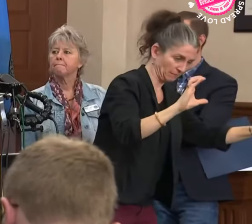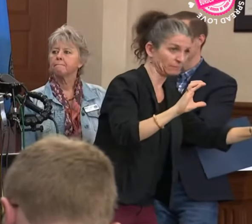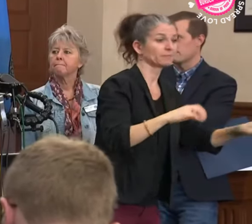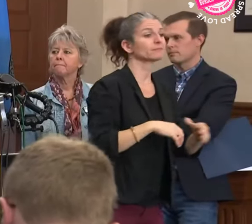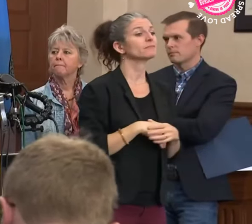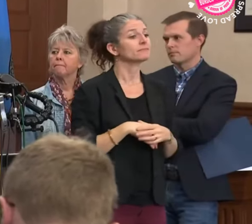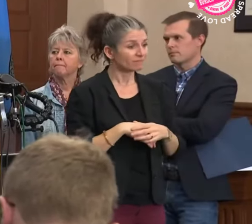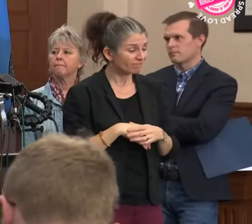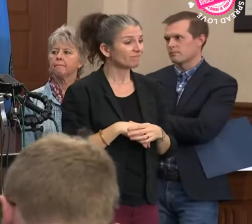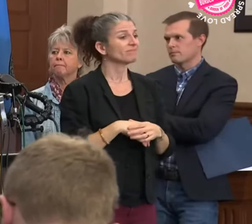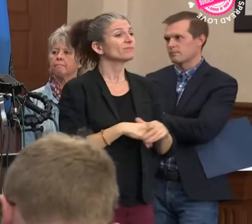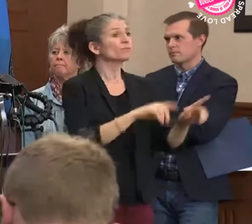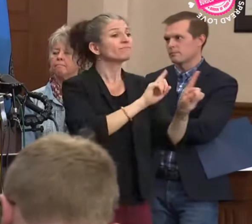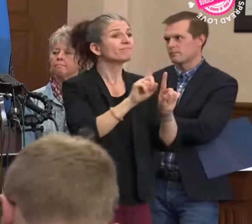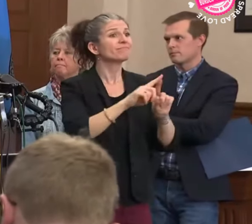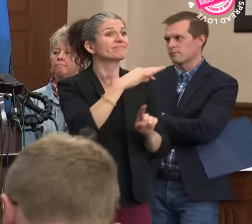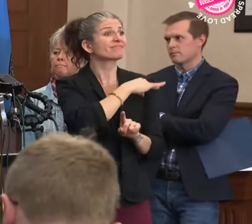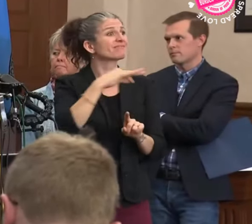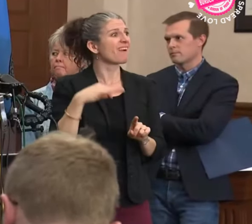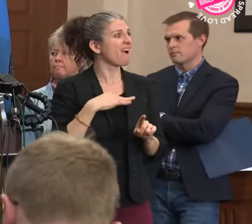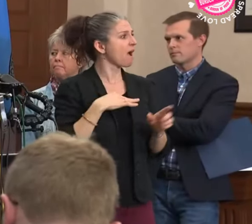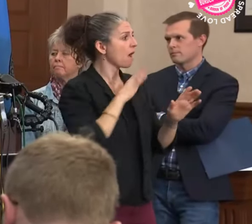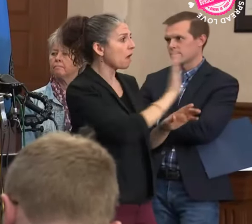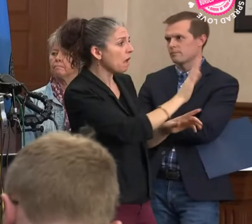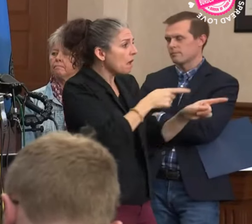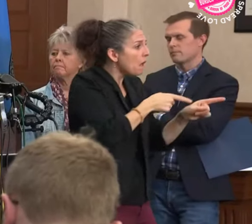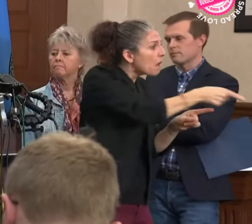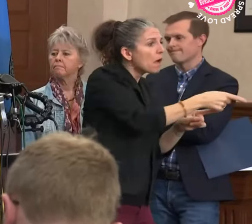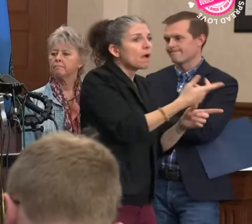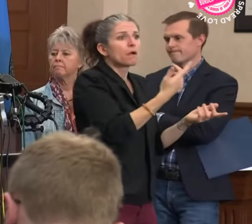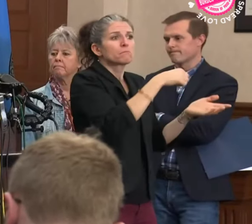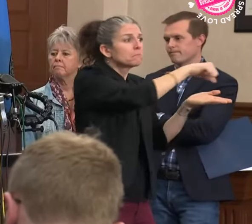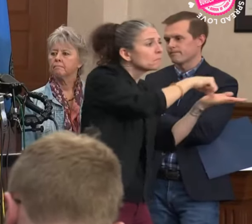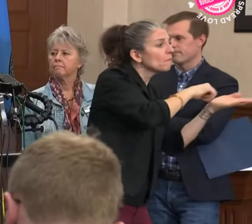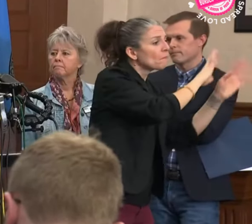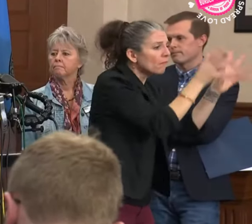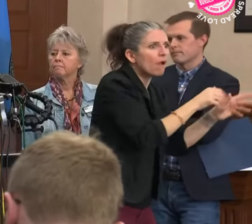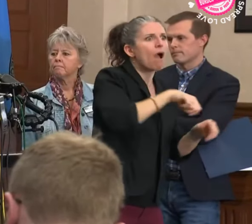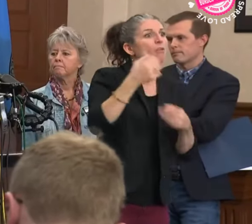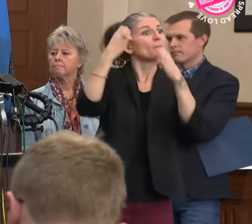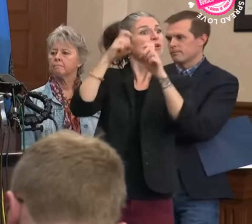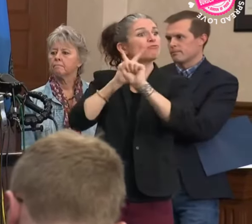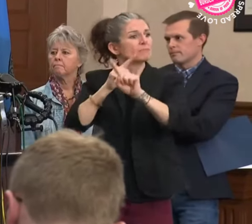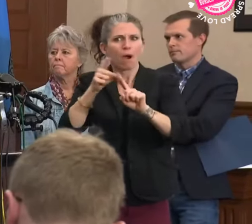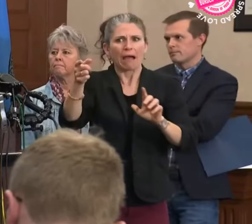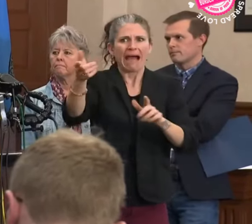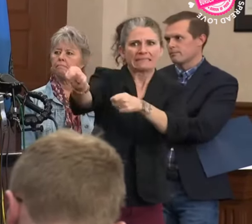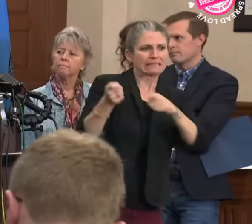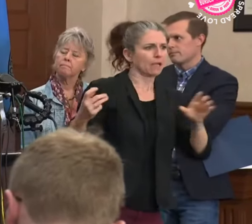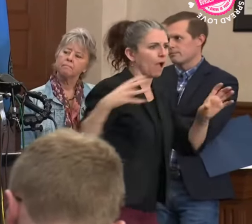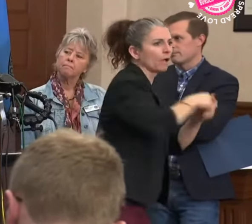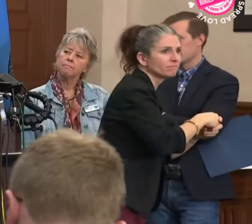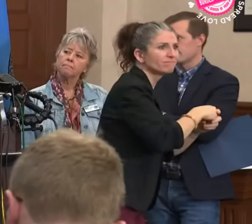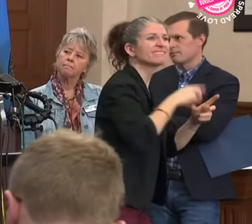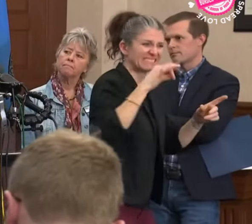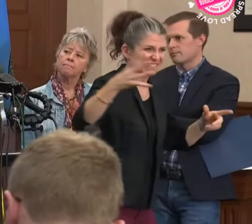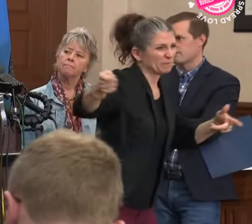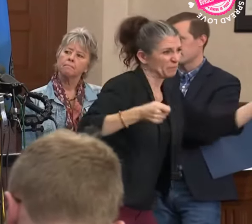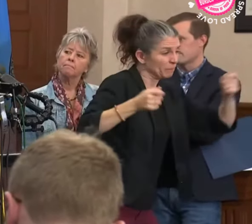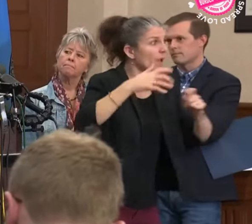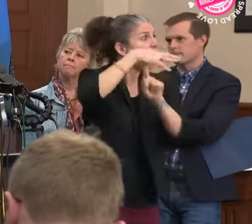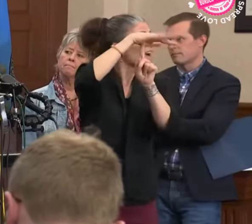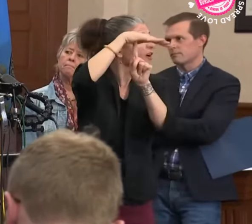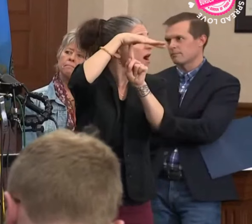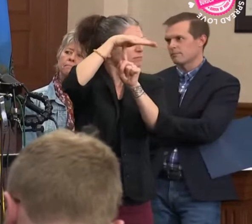emergency response personnel, personnel from Life Flight of Maine, and others. As one of the counselors said to me before we walked in tonight, you know, often